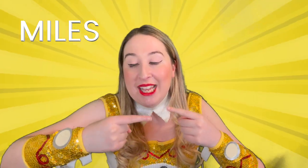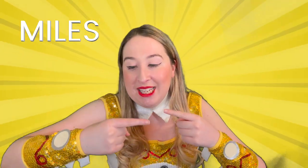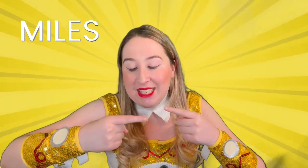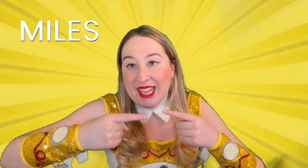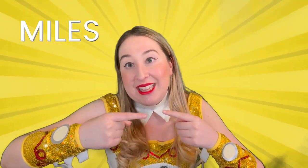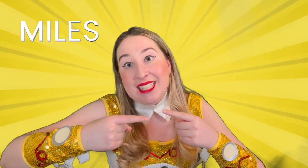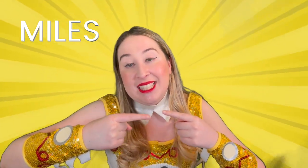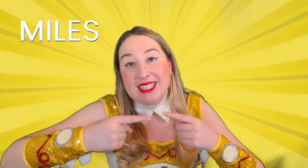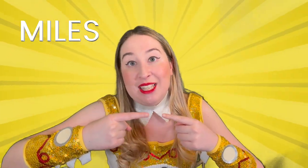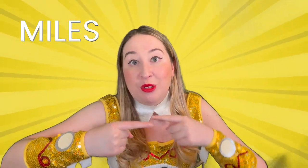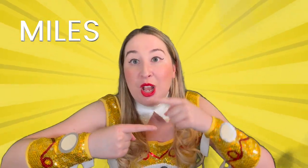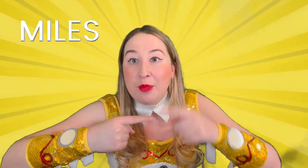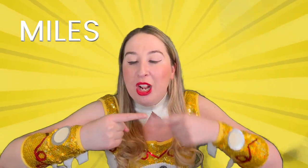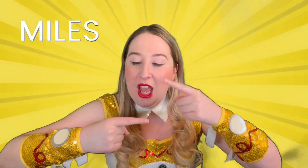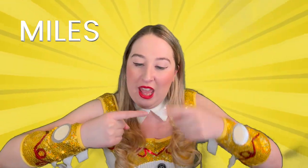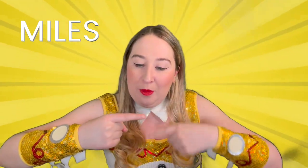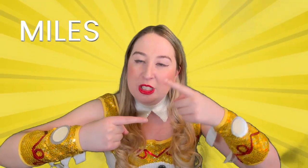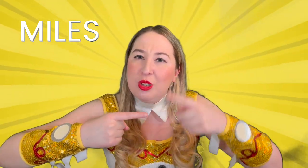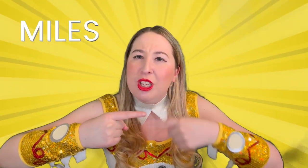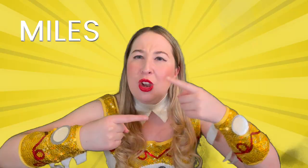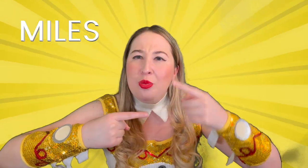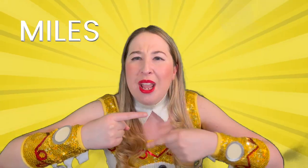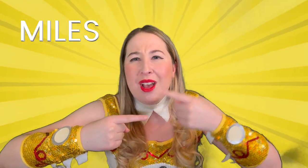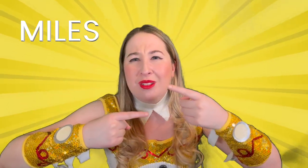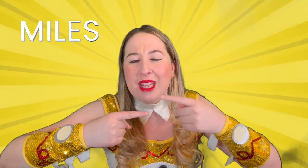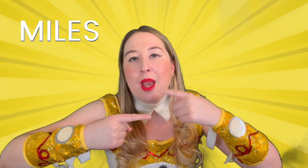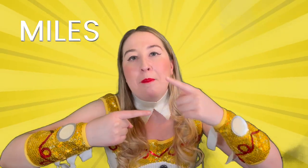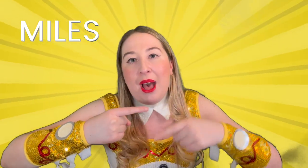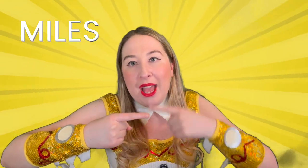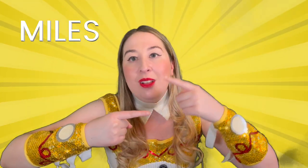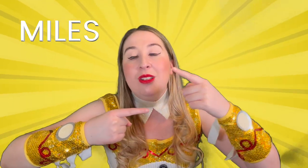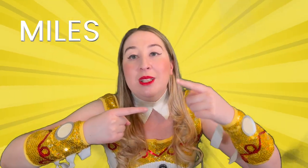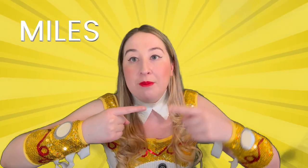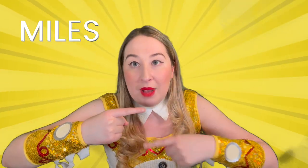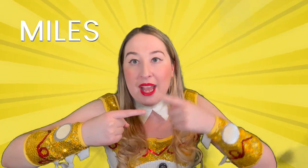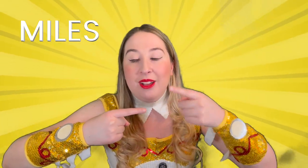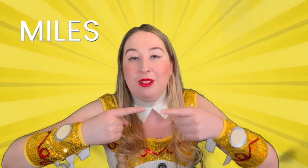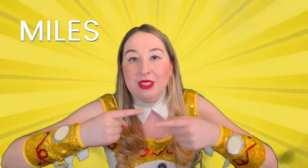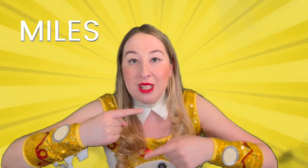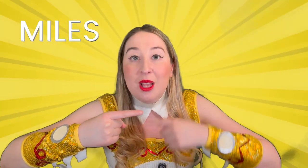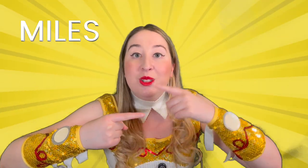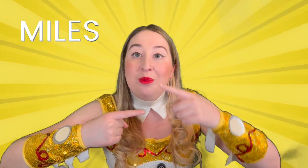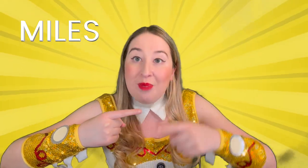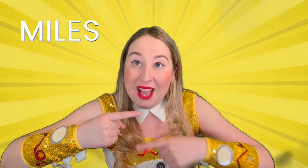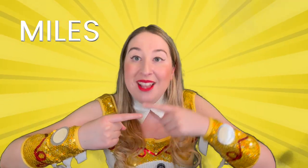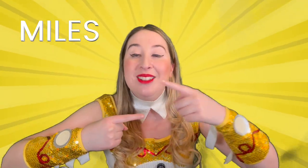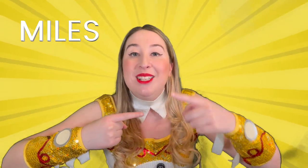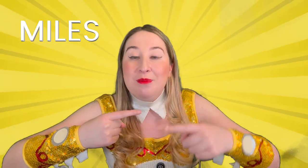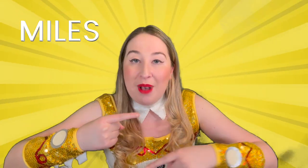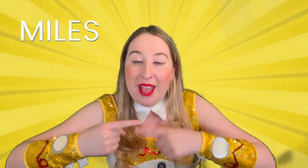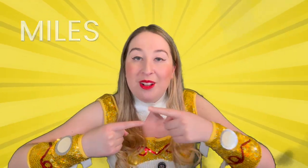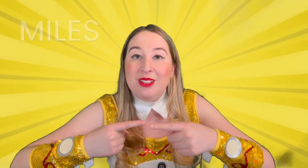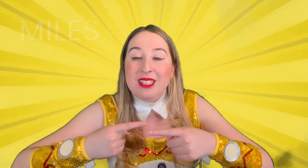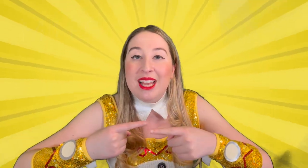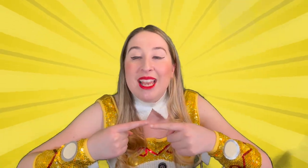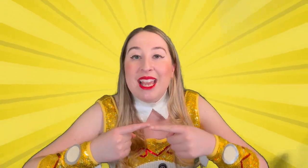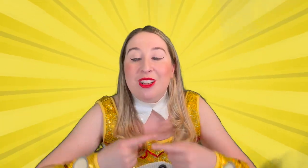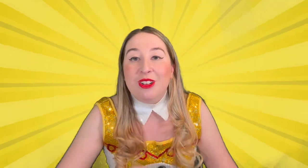pretend like this is the odometer, and we're just going to go around like miles and miles. So miles and miles in your